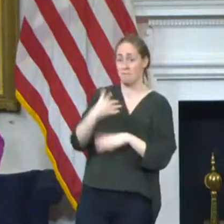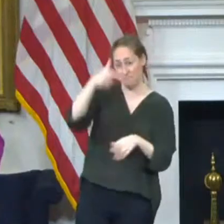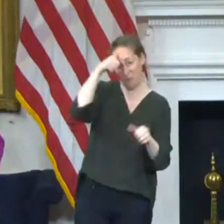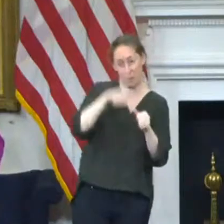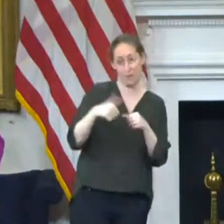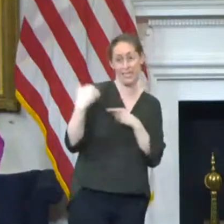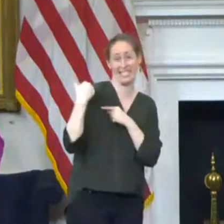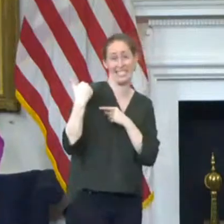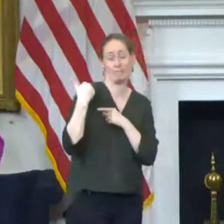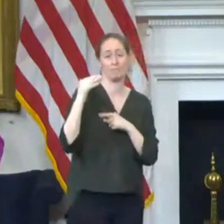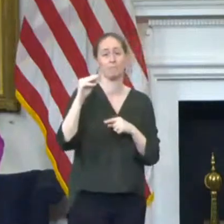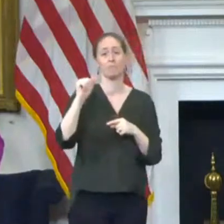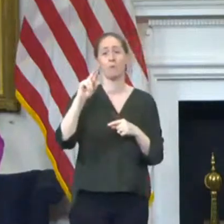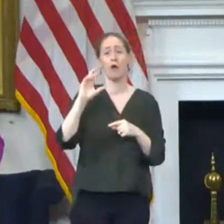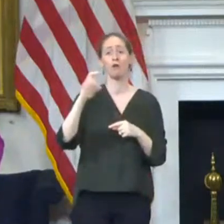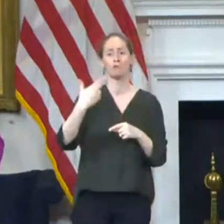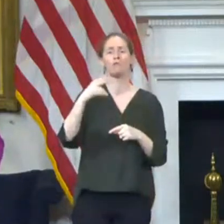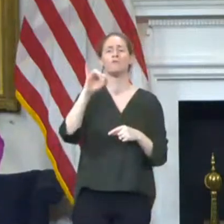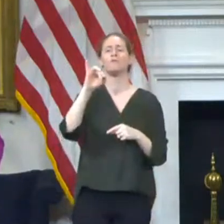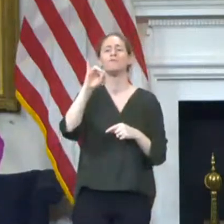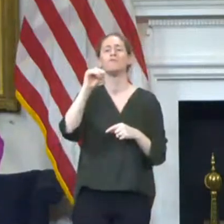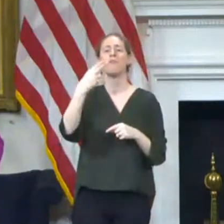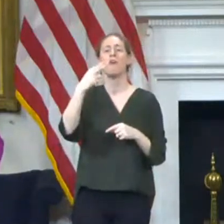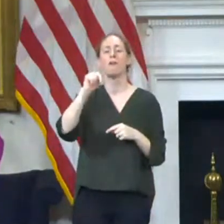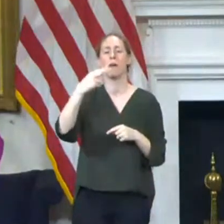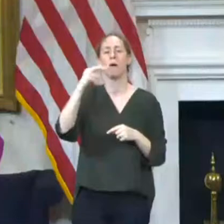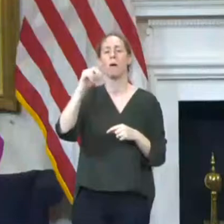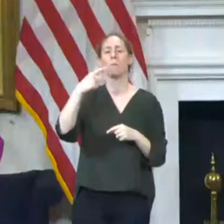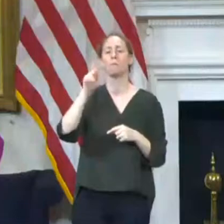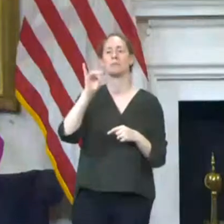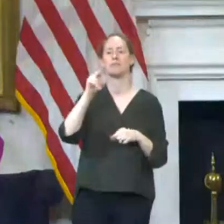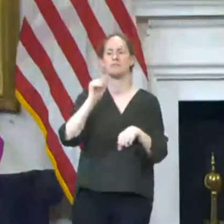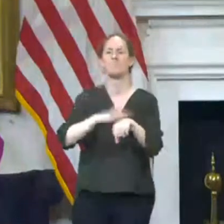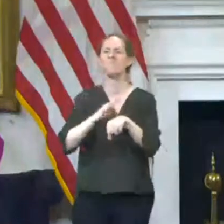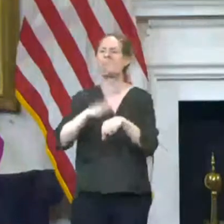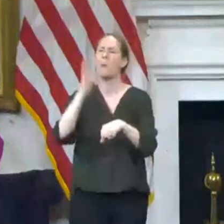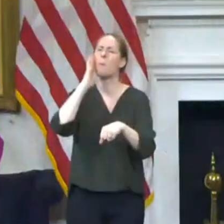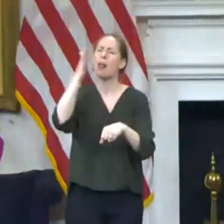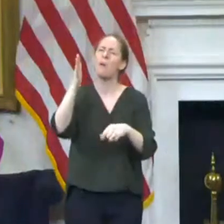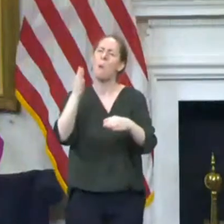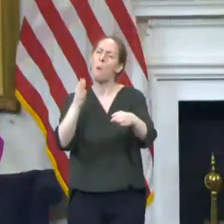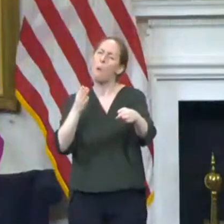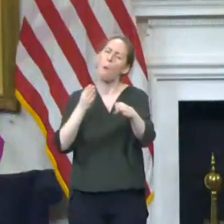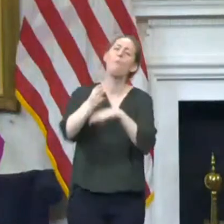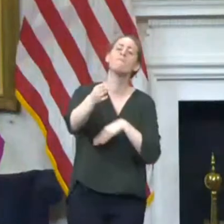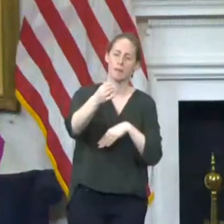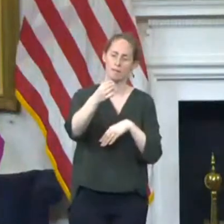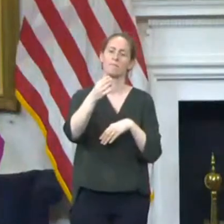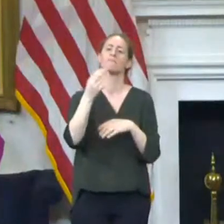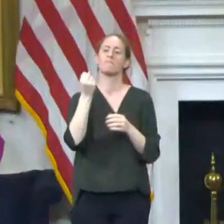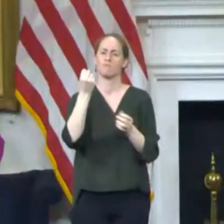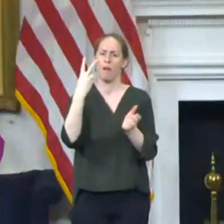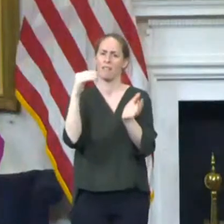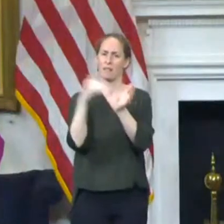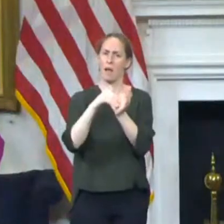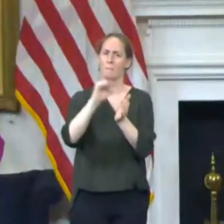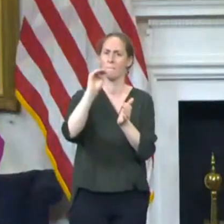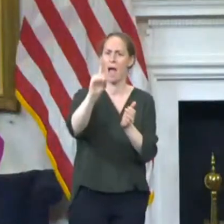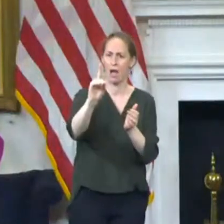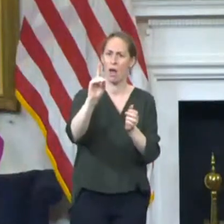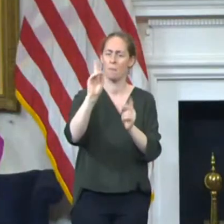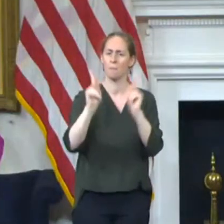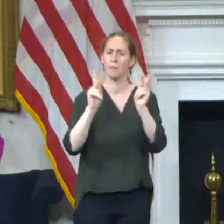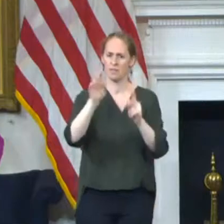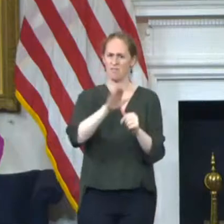remember back at the beginning of this in March, Johns Hopkins was saying we would have more than 12,900 Marylanders dead by June